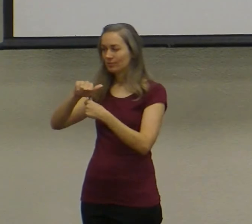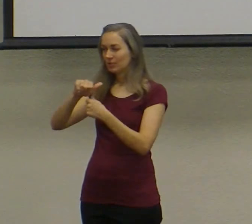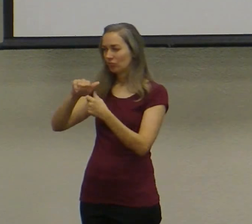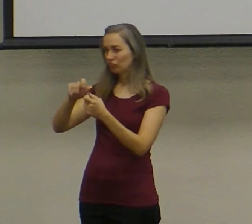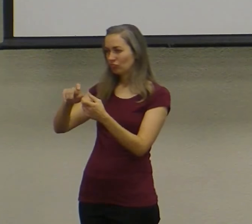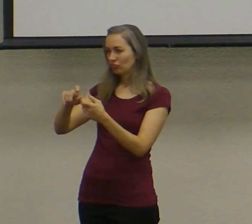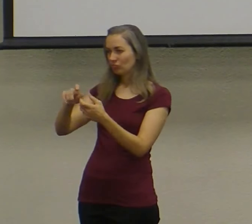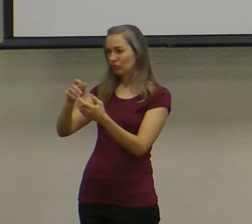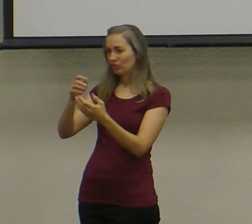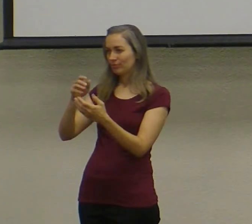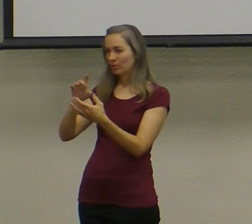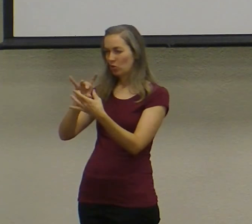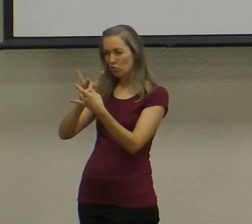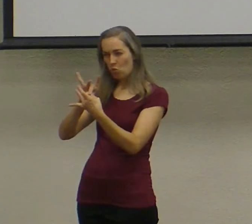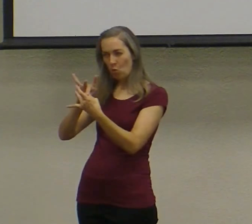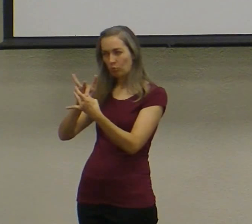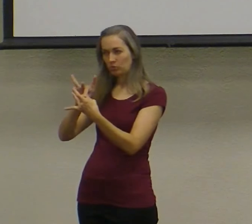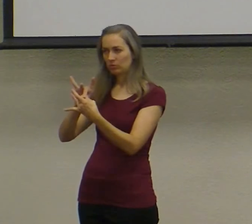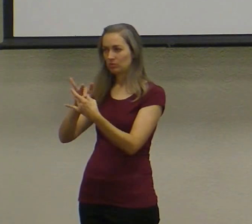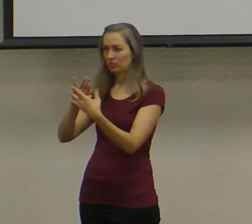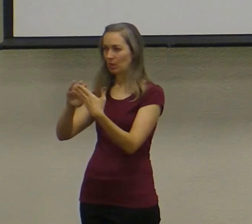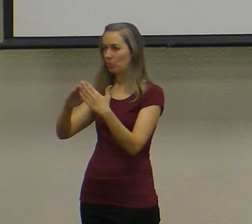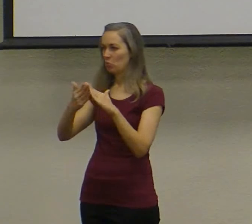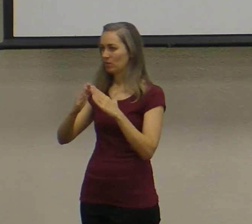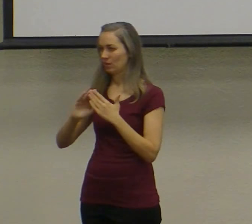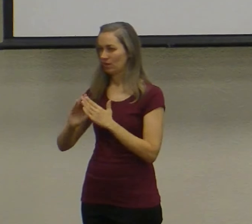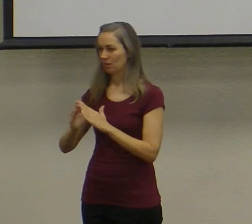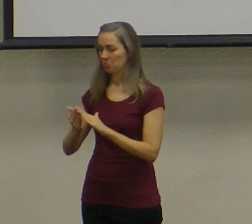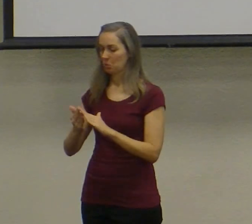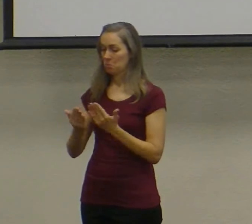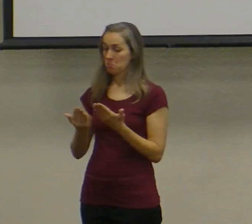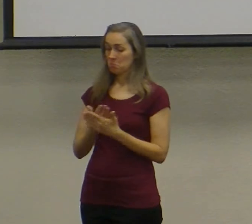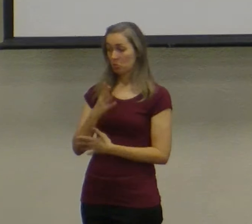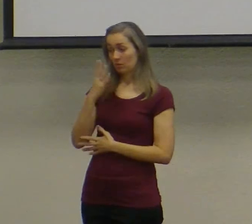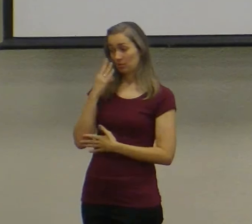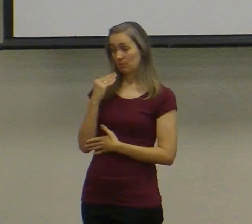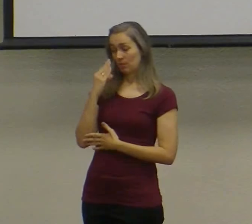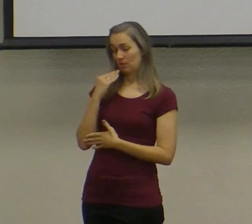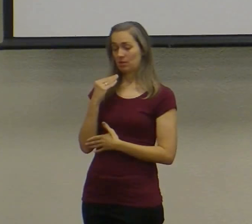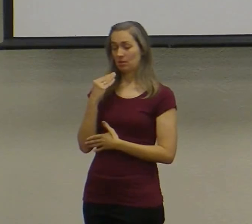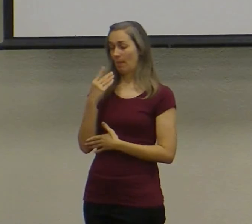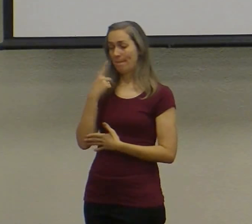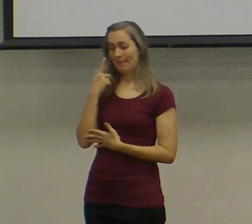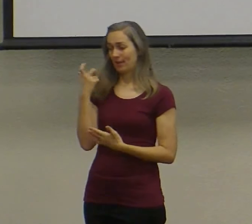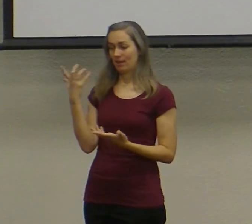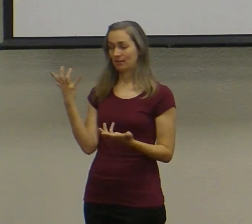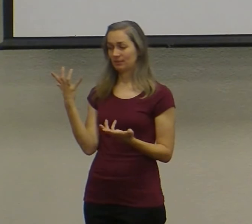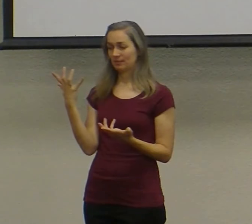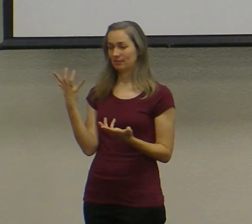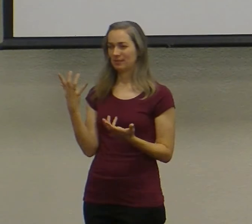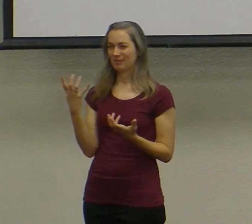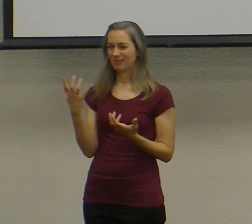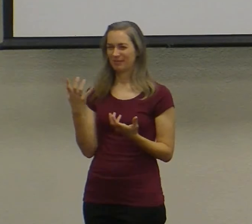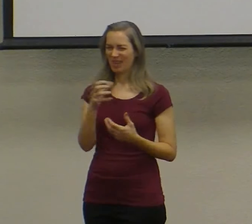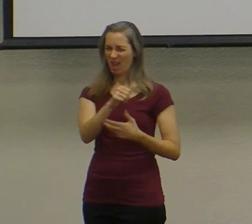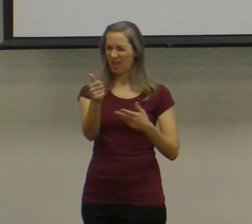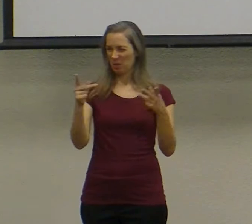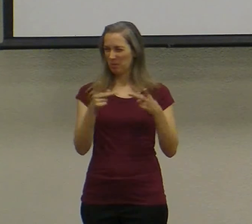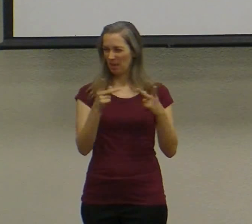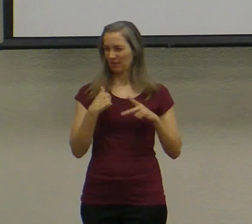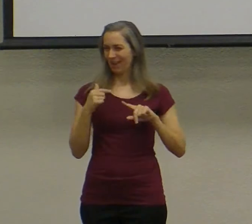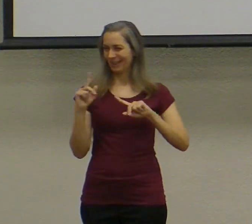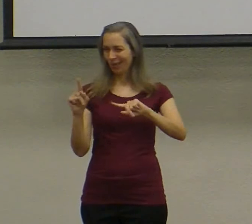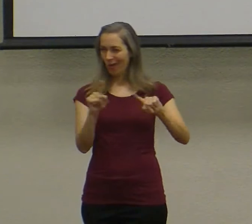close knit, and so that was very much a new experience, because a lot of the times places that I experienced didn't necessarily